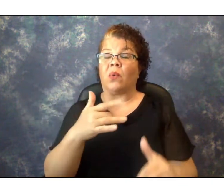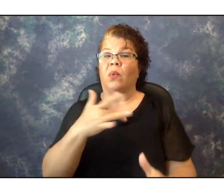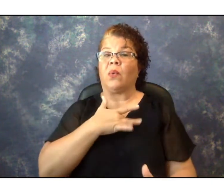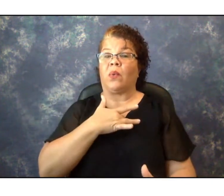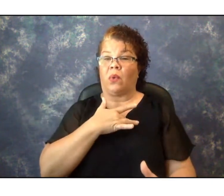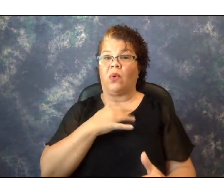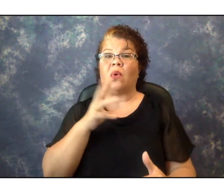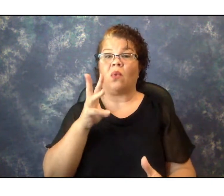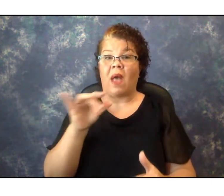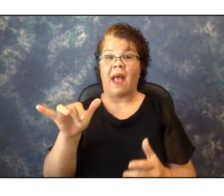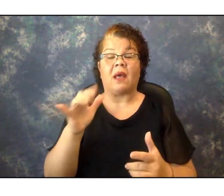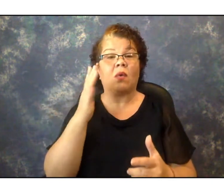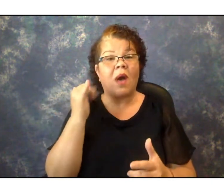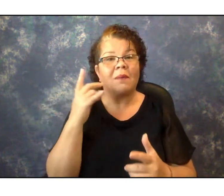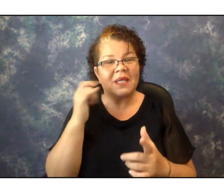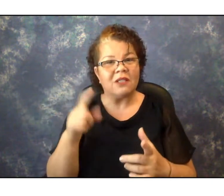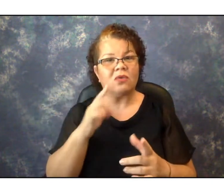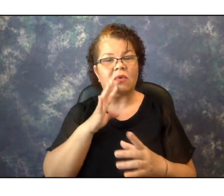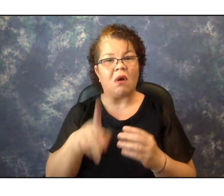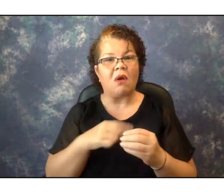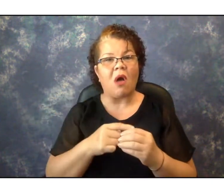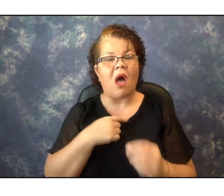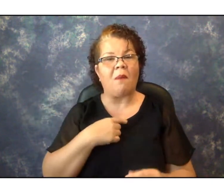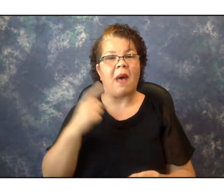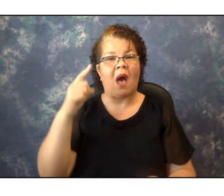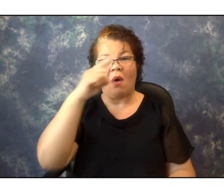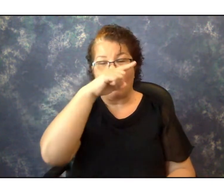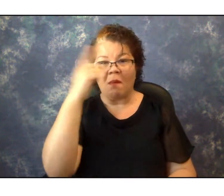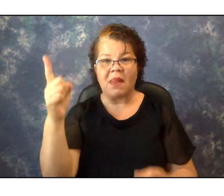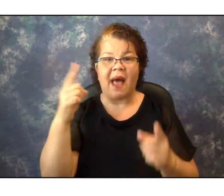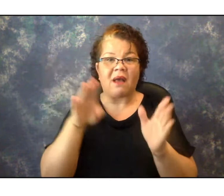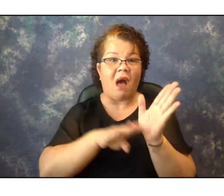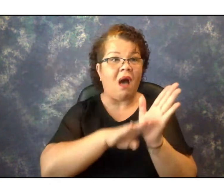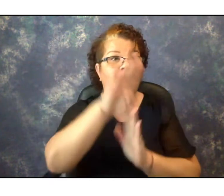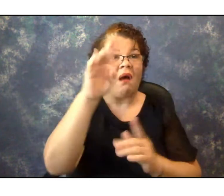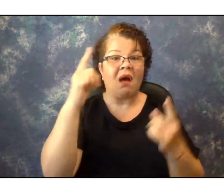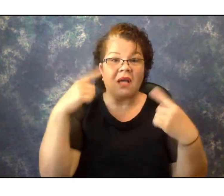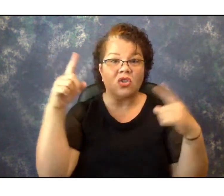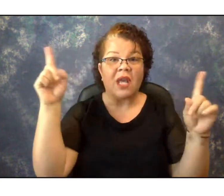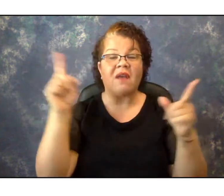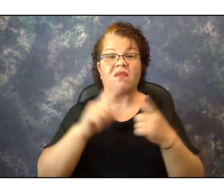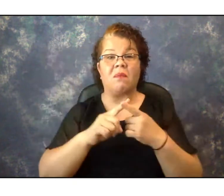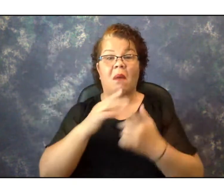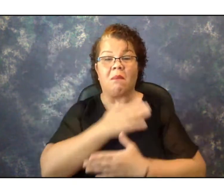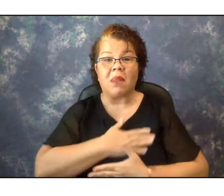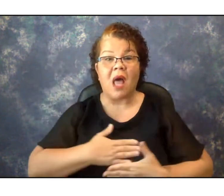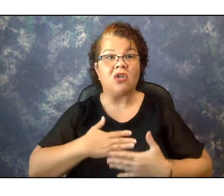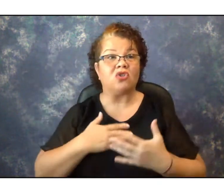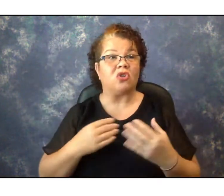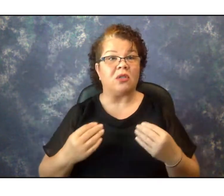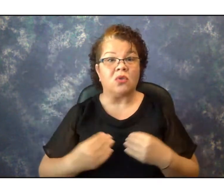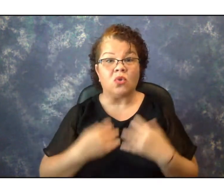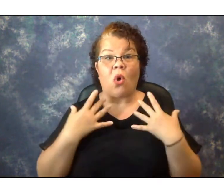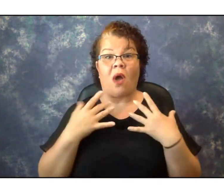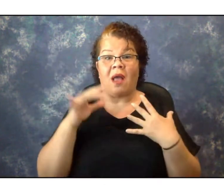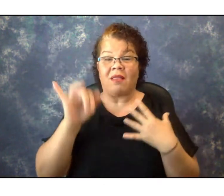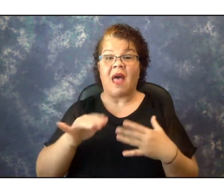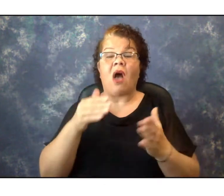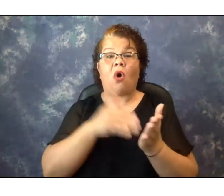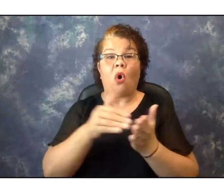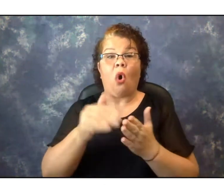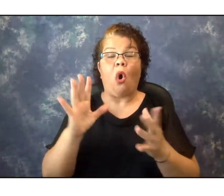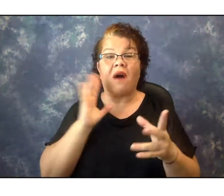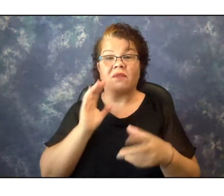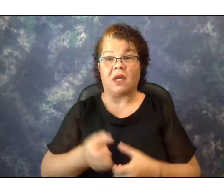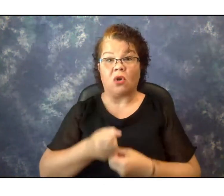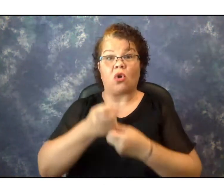talk about Black achievement, Black pleasure, Black joy that often caused the destruction of Black Wall Street or the destruction of